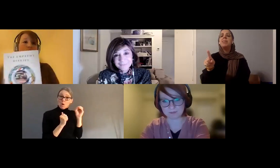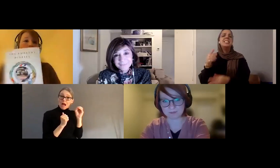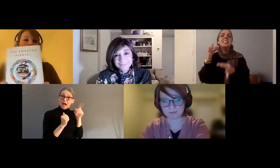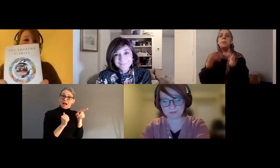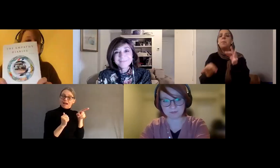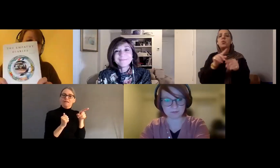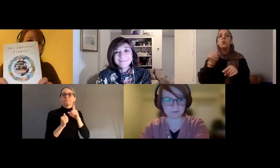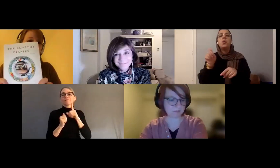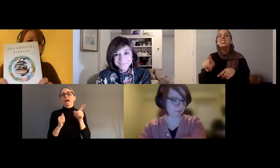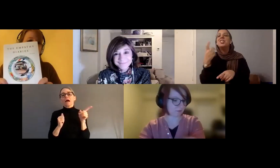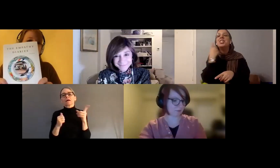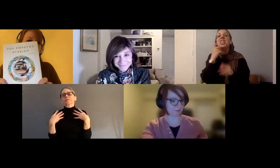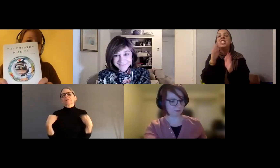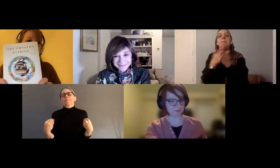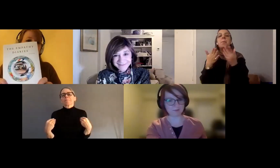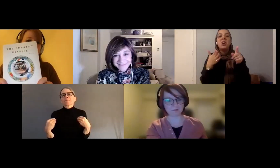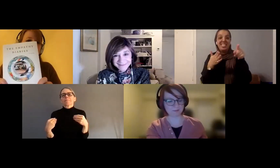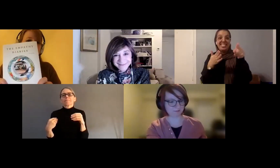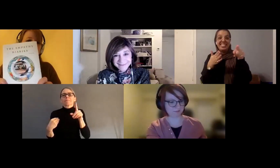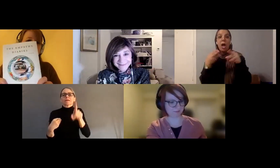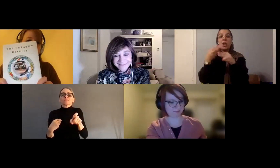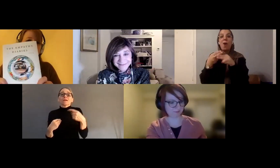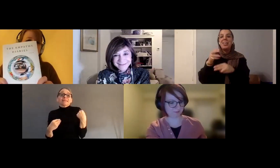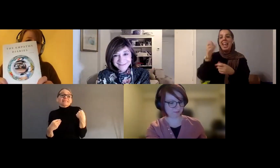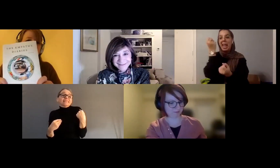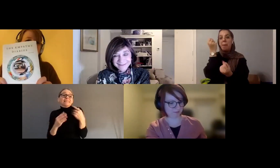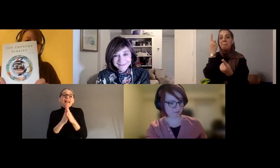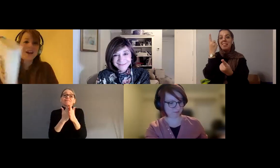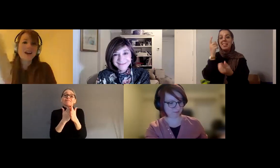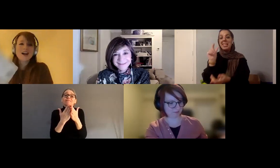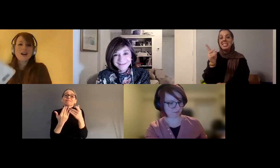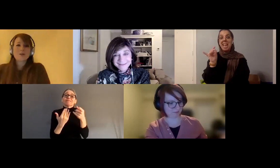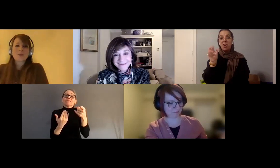your most recent book and memoir. I hope you can all see it on the screen.